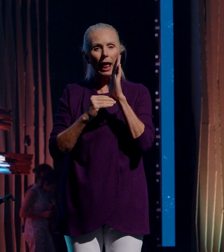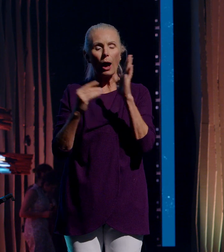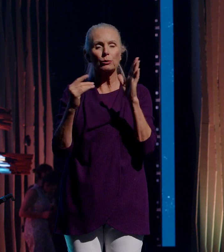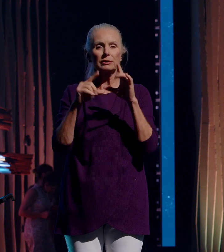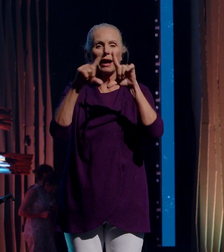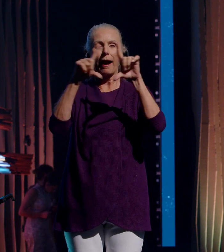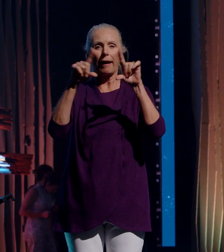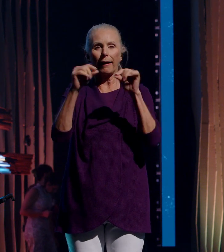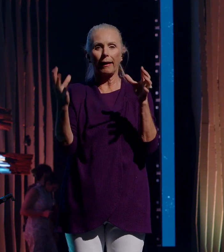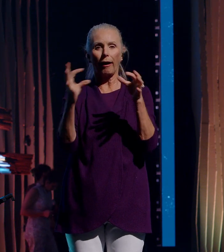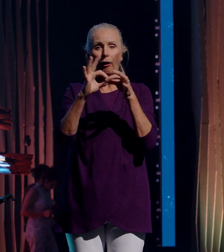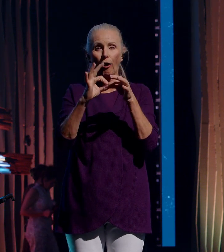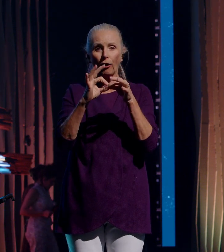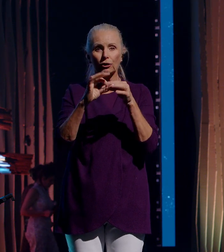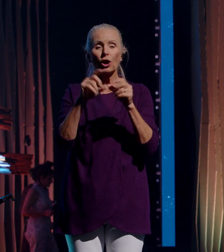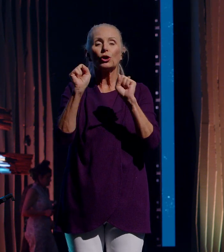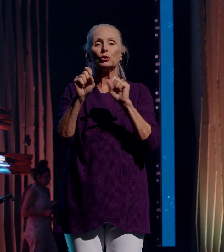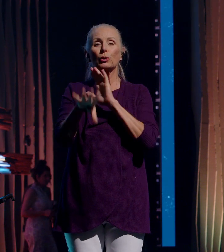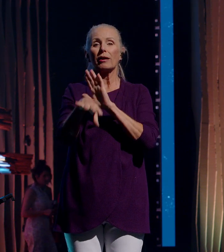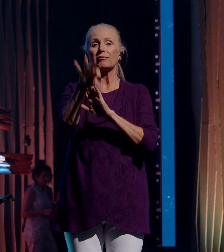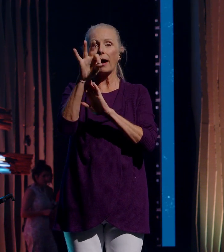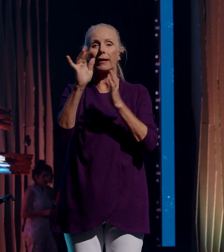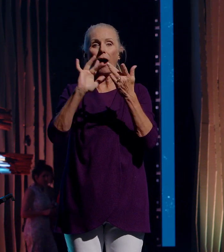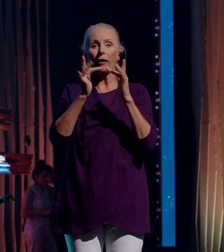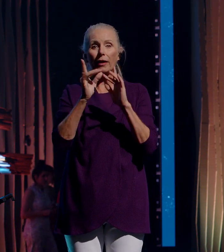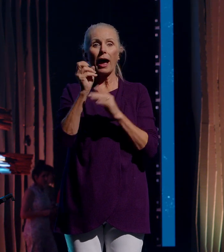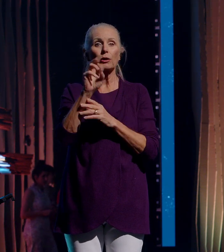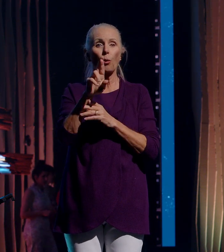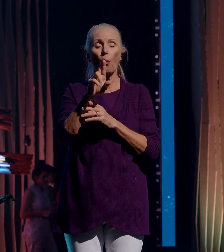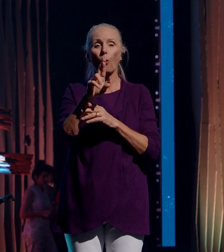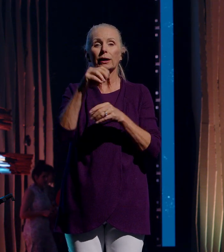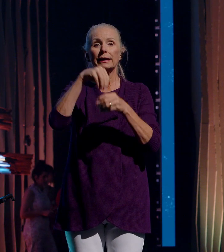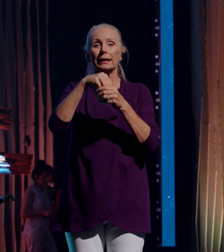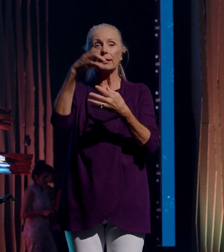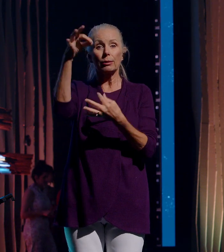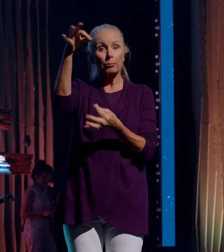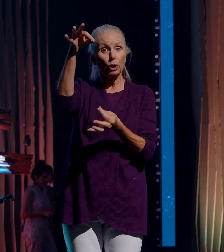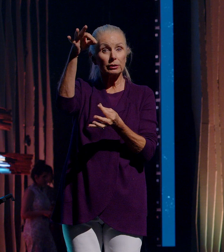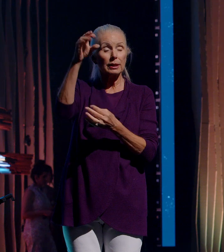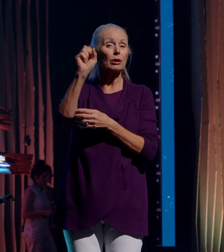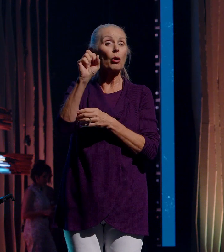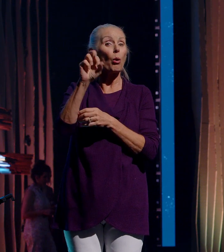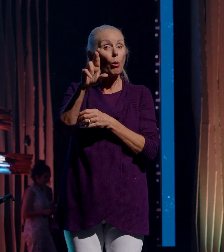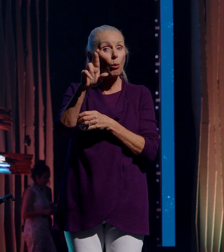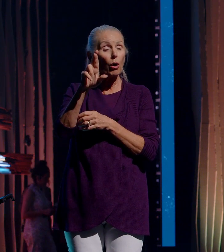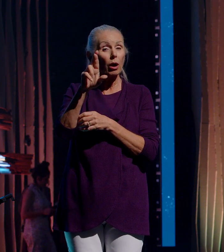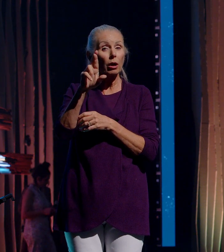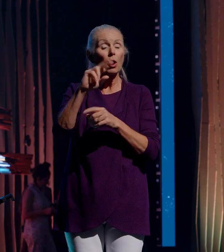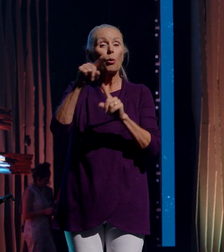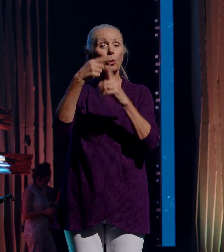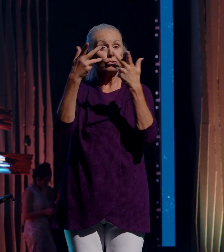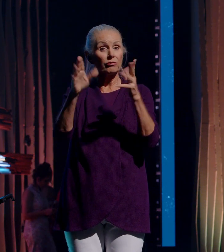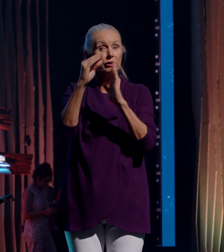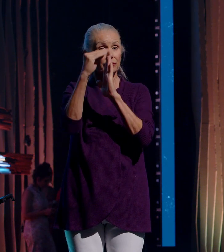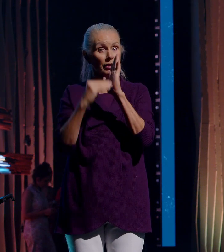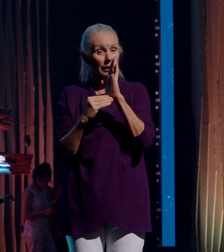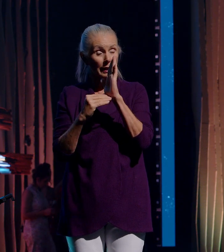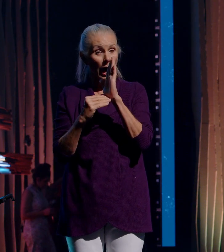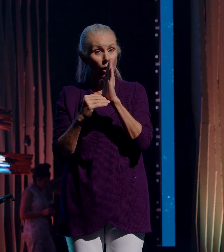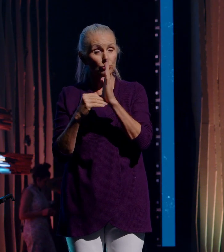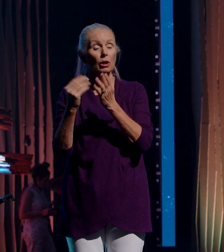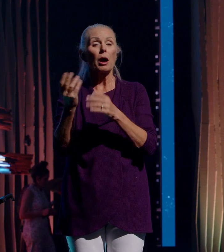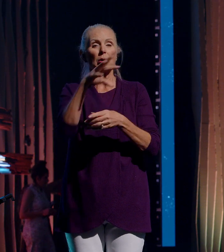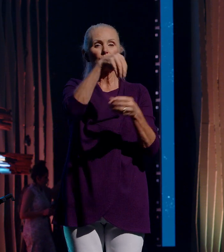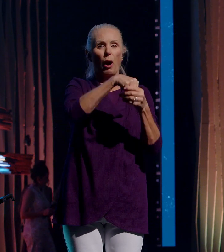Connect card. You can find this online or in your bulletin, and you can drop it in the offering boxes or bring it to